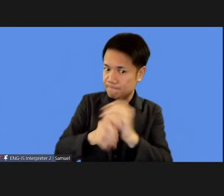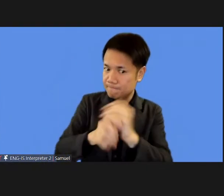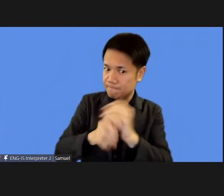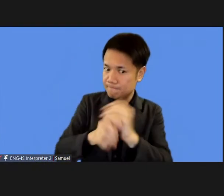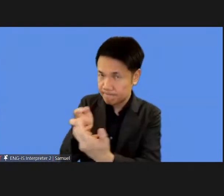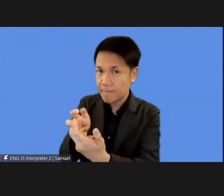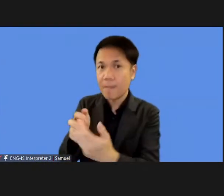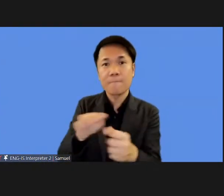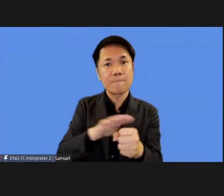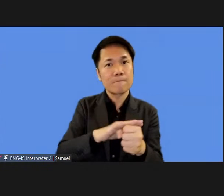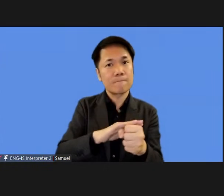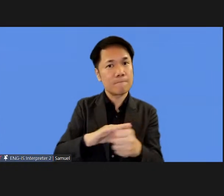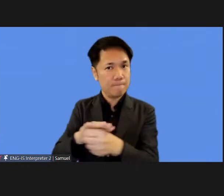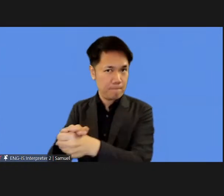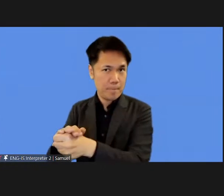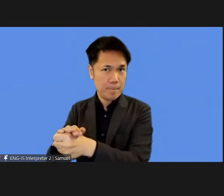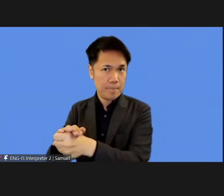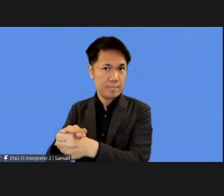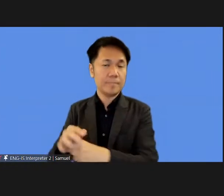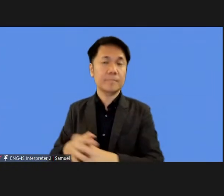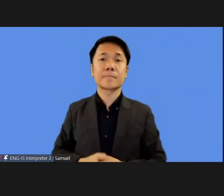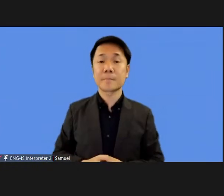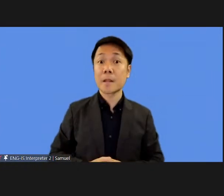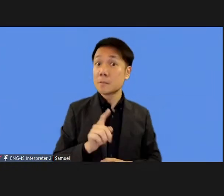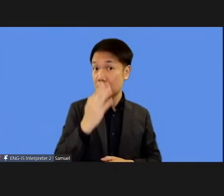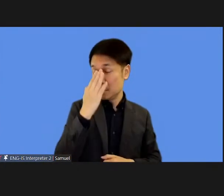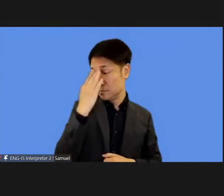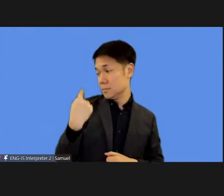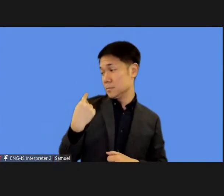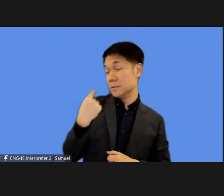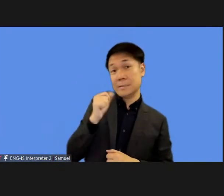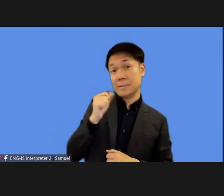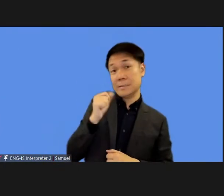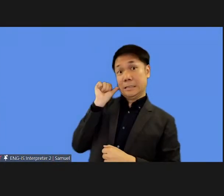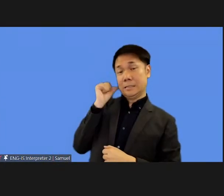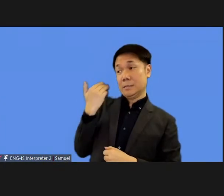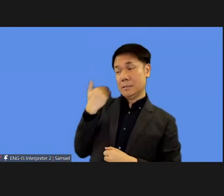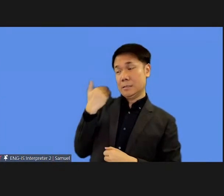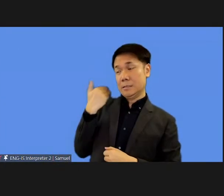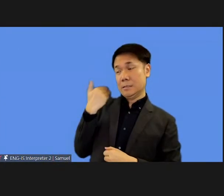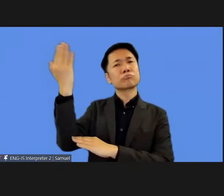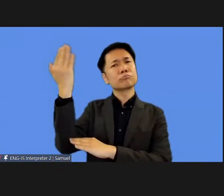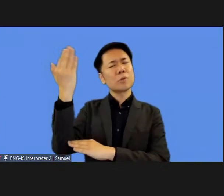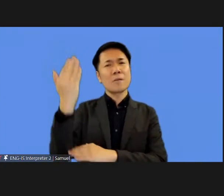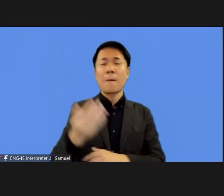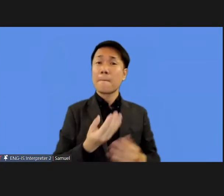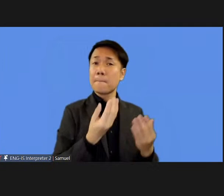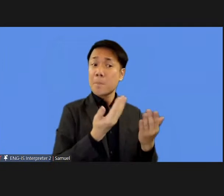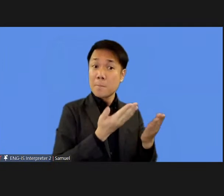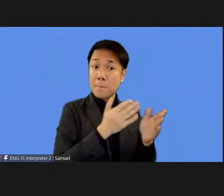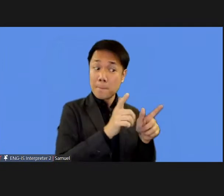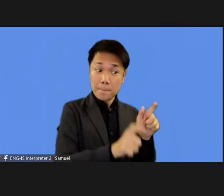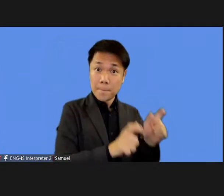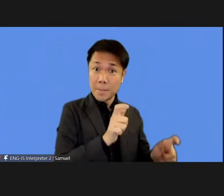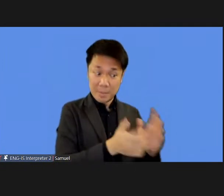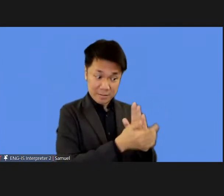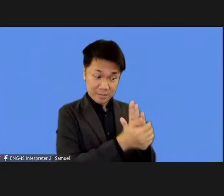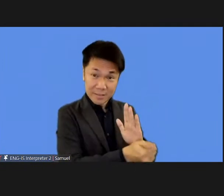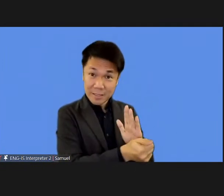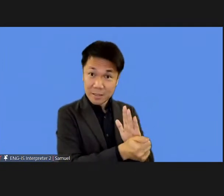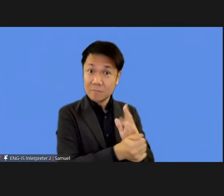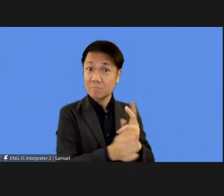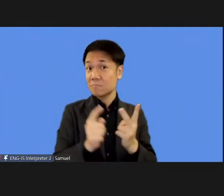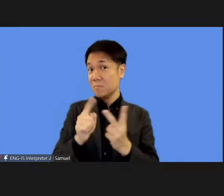allocations. Various speakers, yesterday did talk about resources, both human and financial. But of course, there's a need to increase